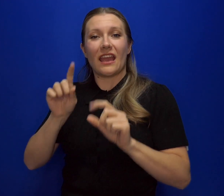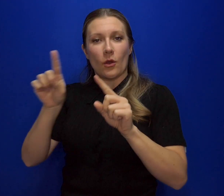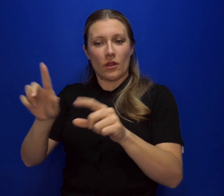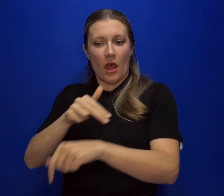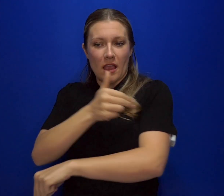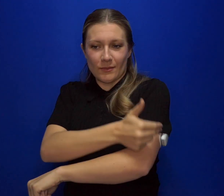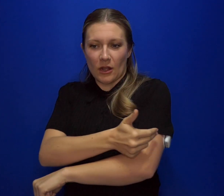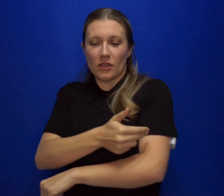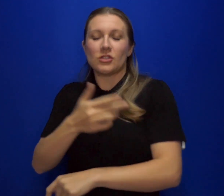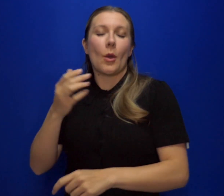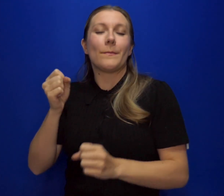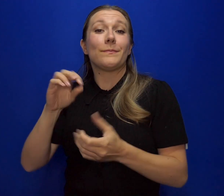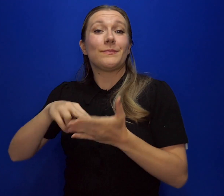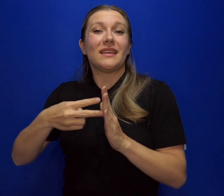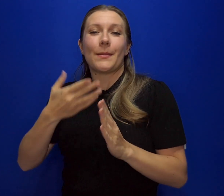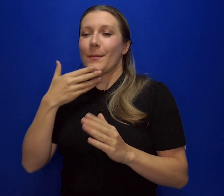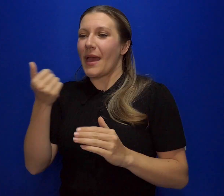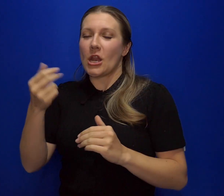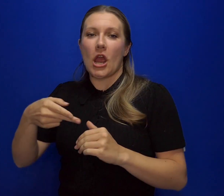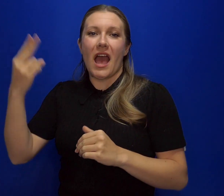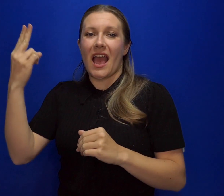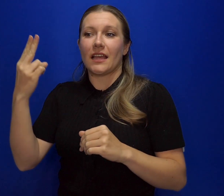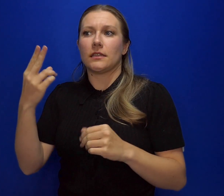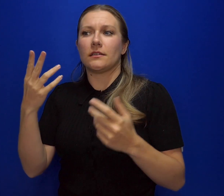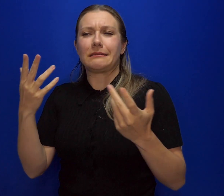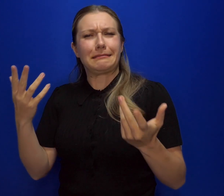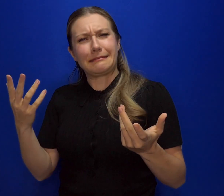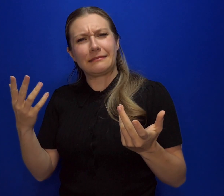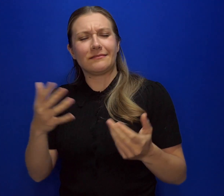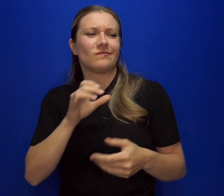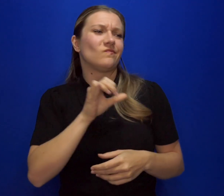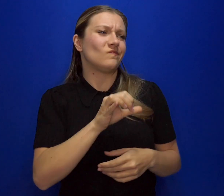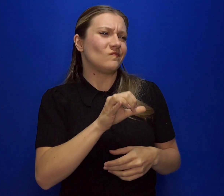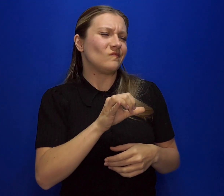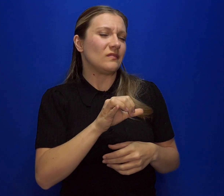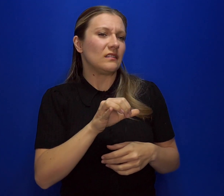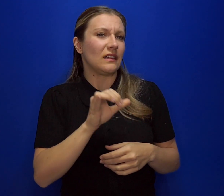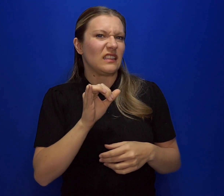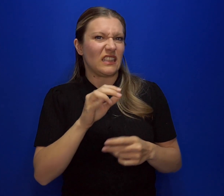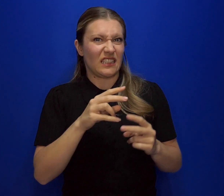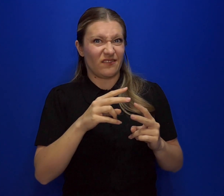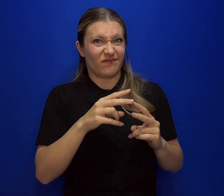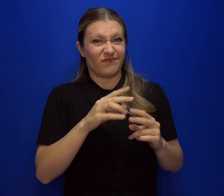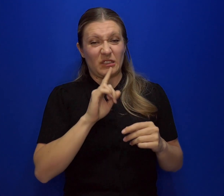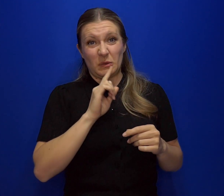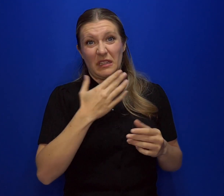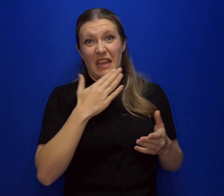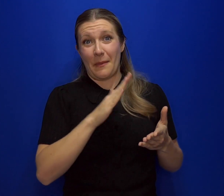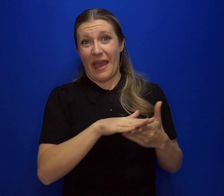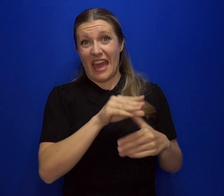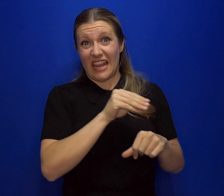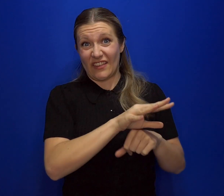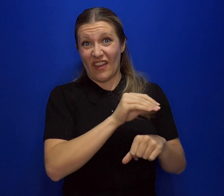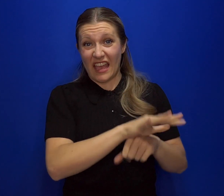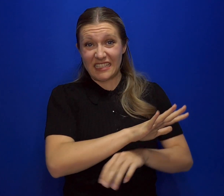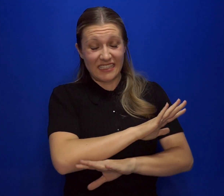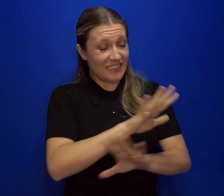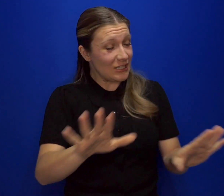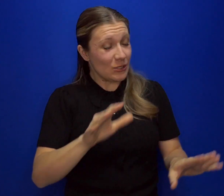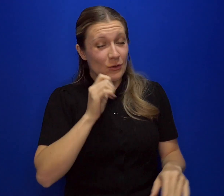it's better high than low, which, and then, that's very bad advice. Yeah. That's very bad advice.